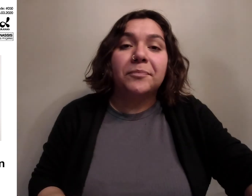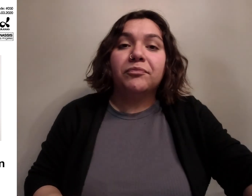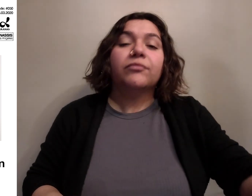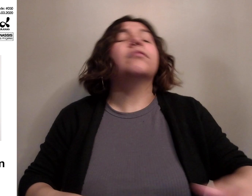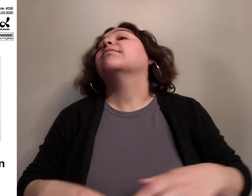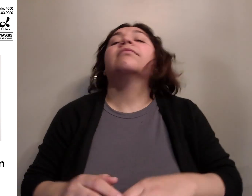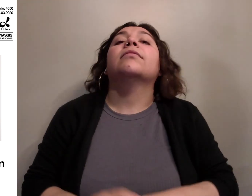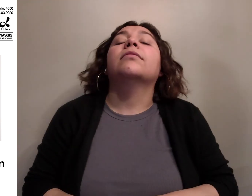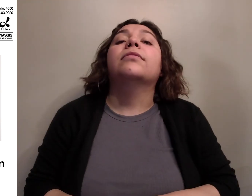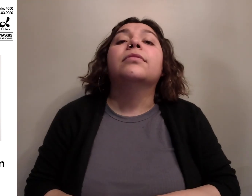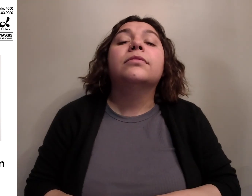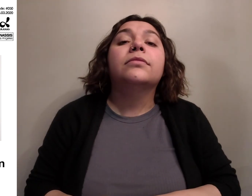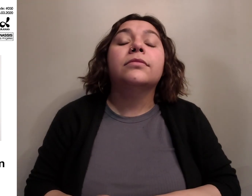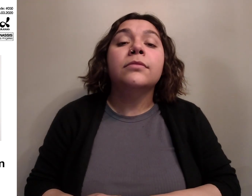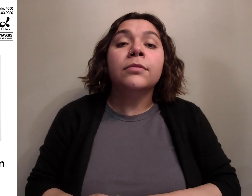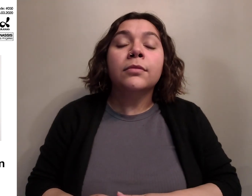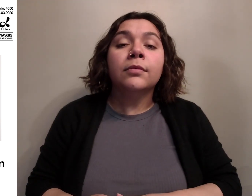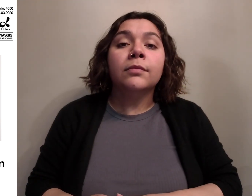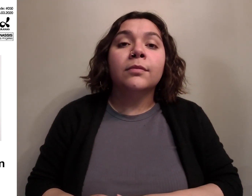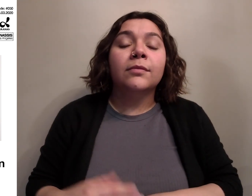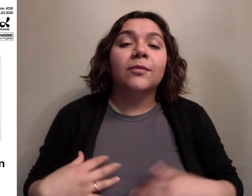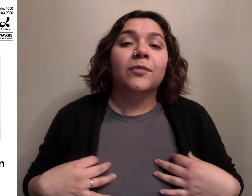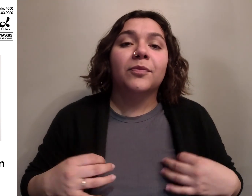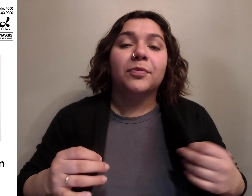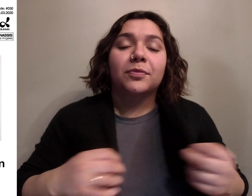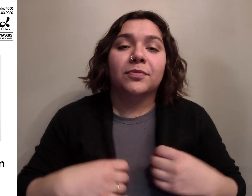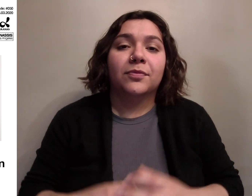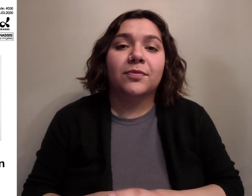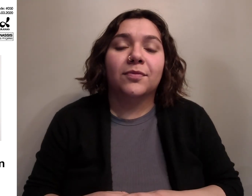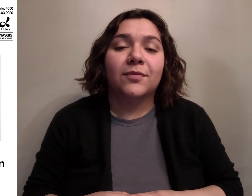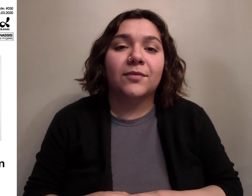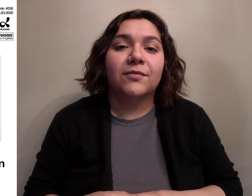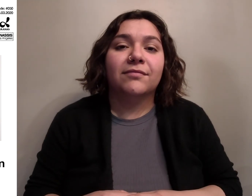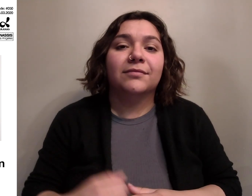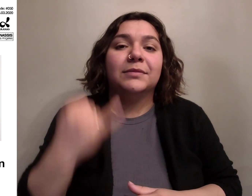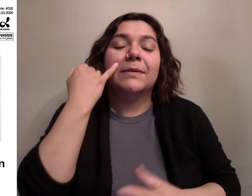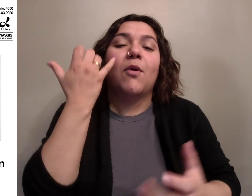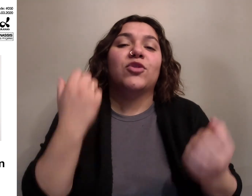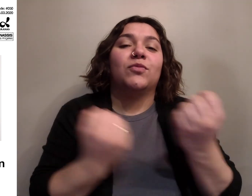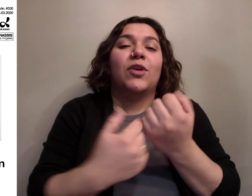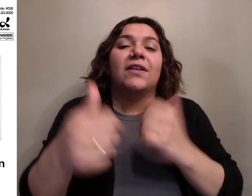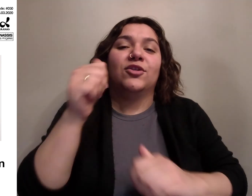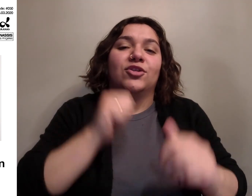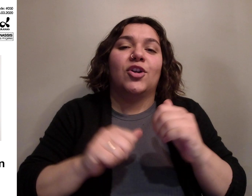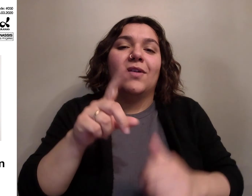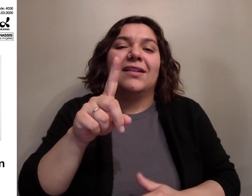You too. All the best to you. Bye-bye. Bye.